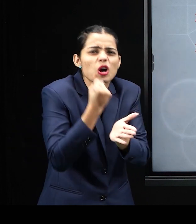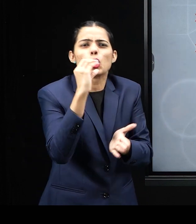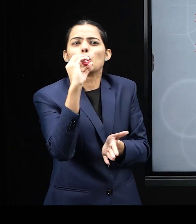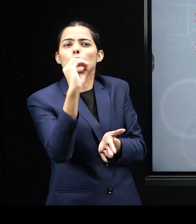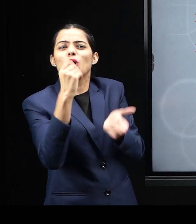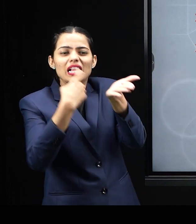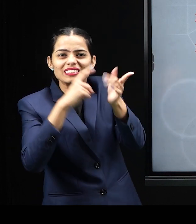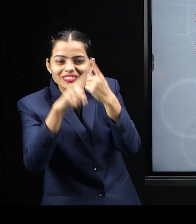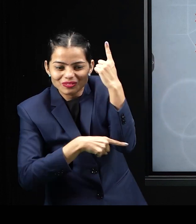remainders.